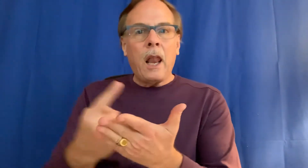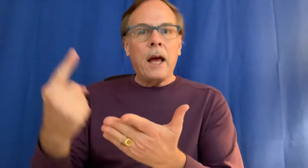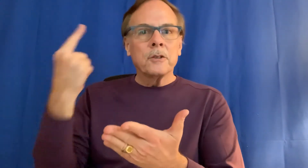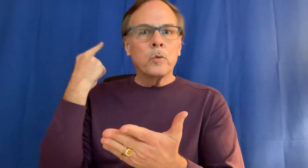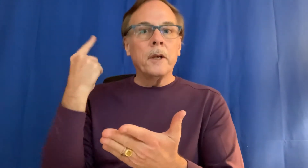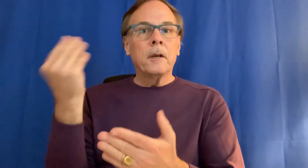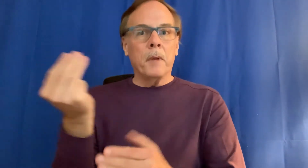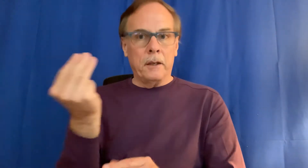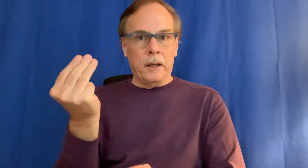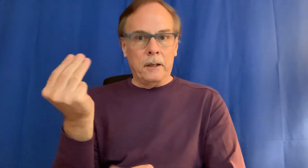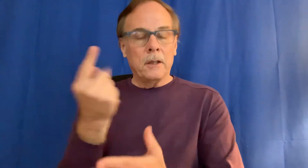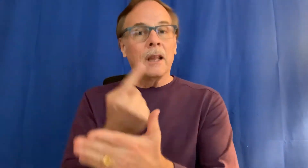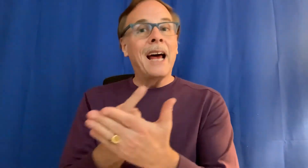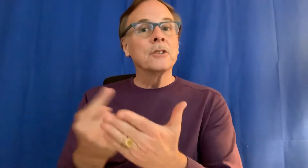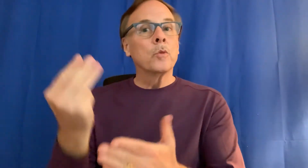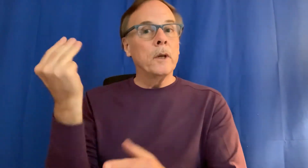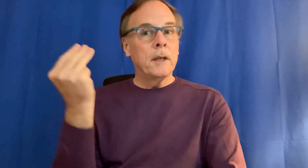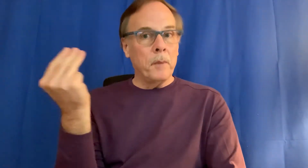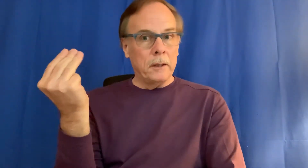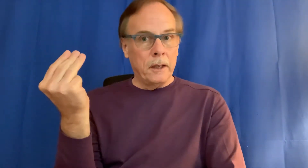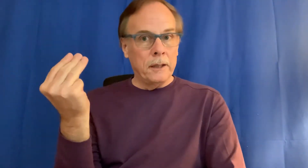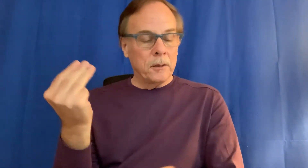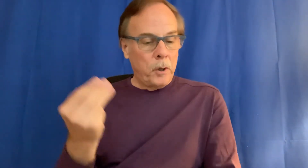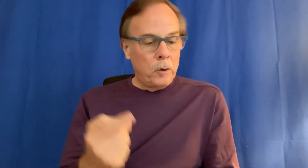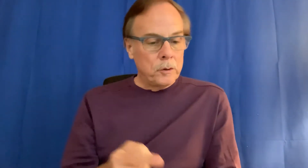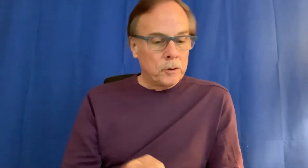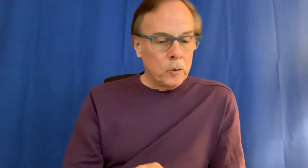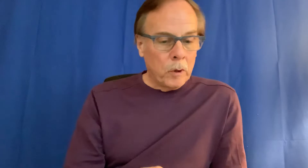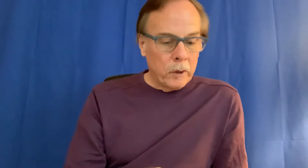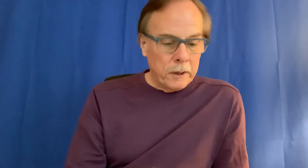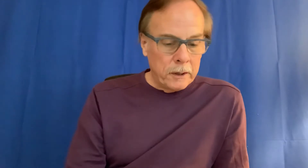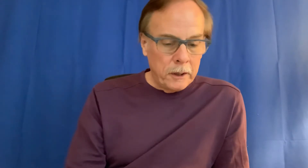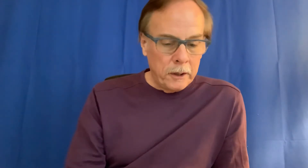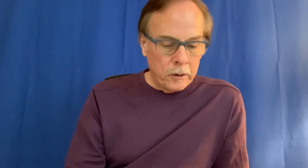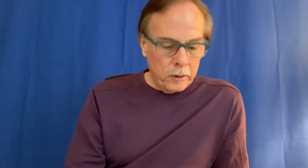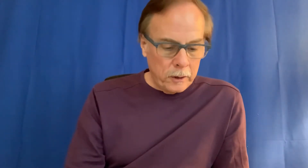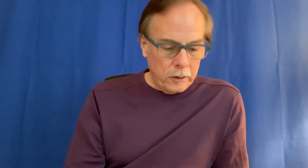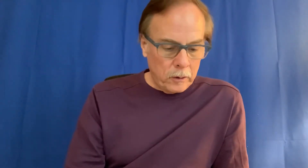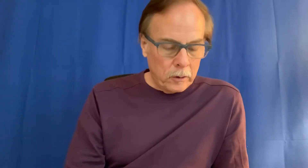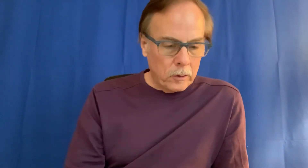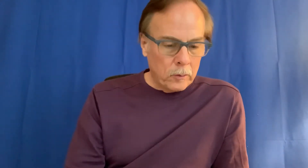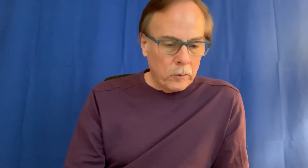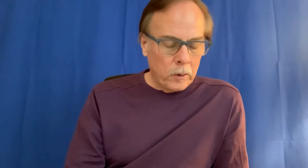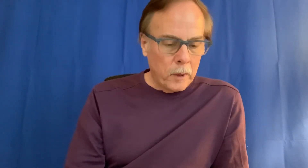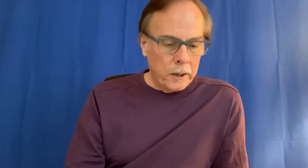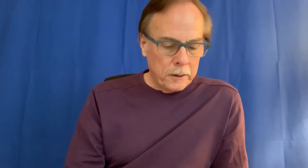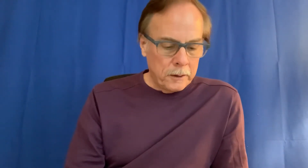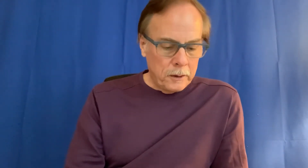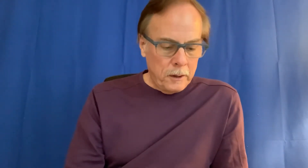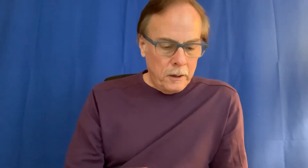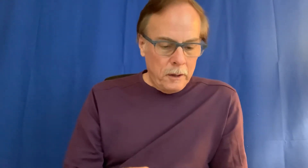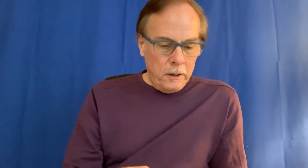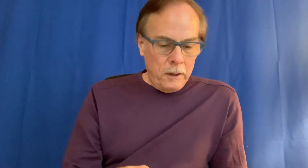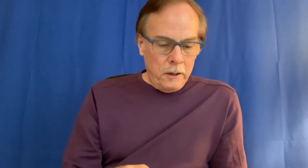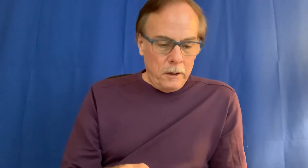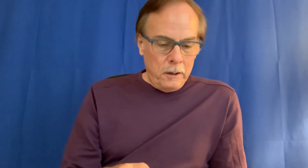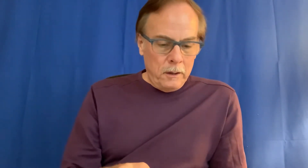Last week Monday. Last week Monday, as opposed to what we did here, or what we might